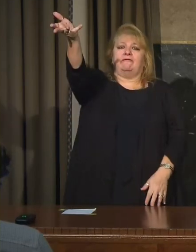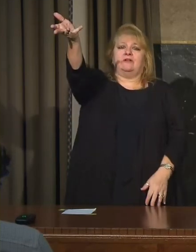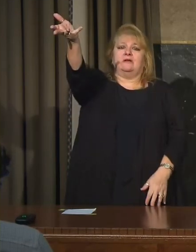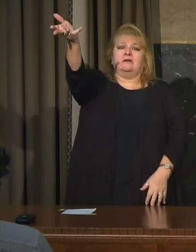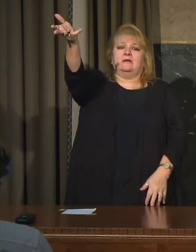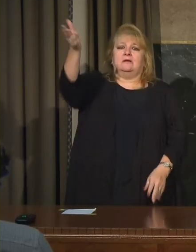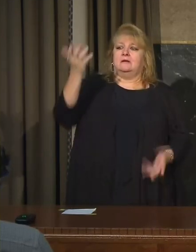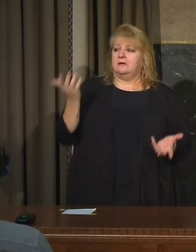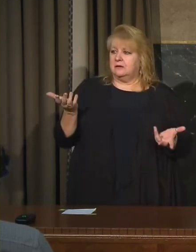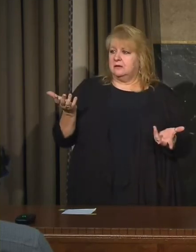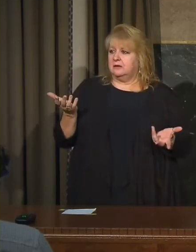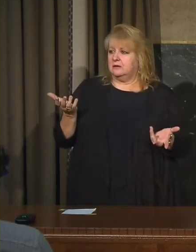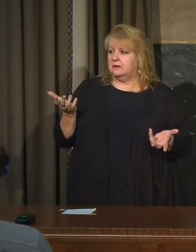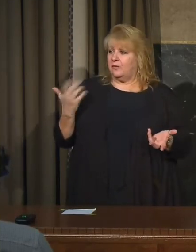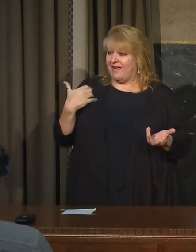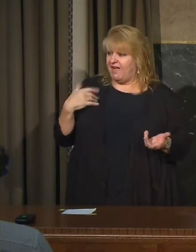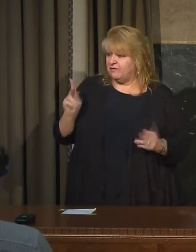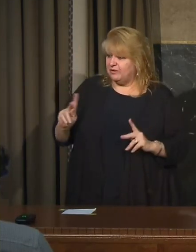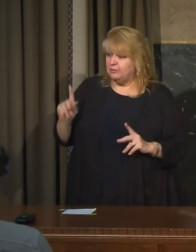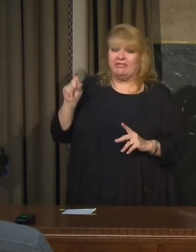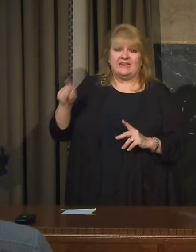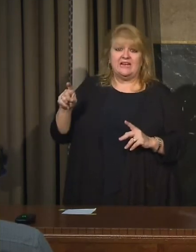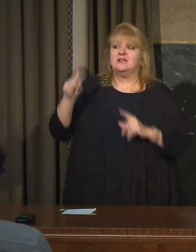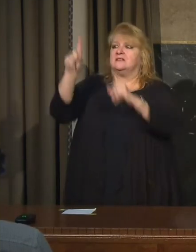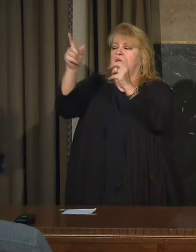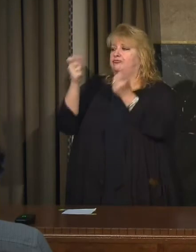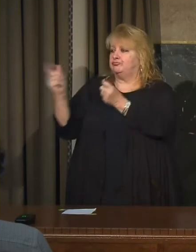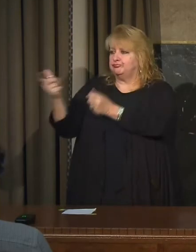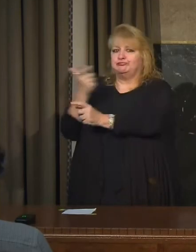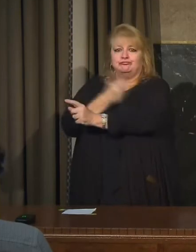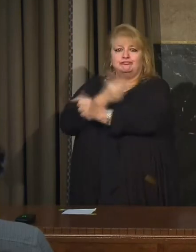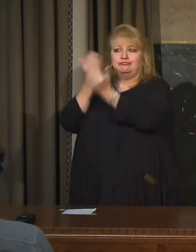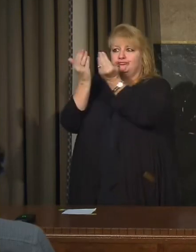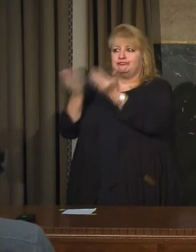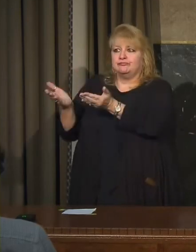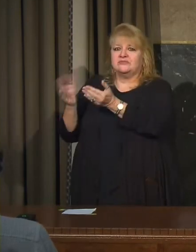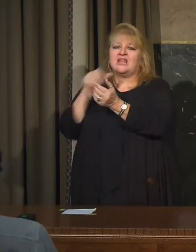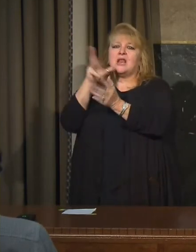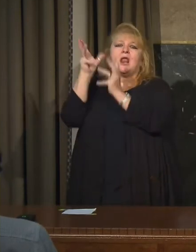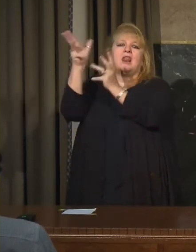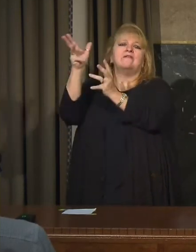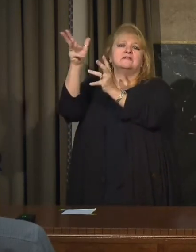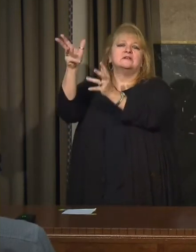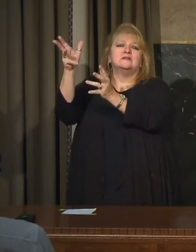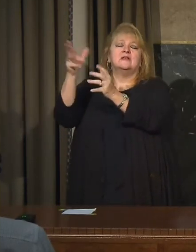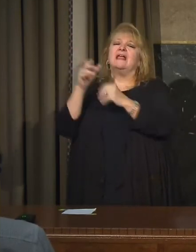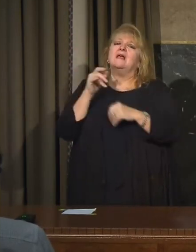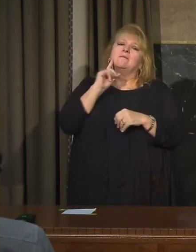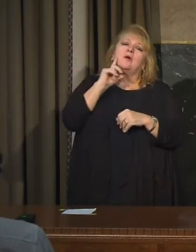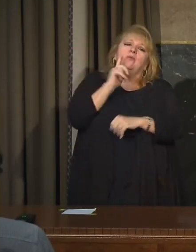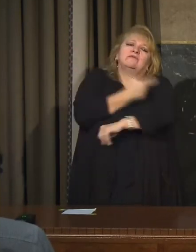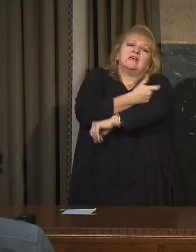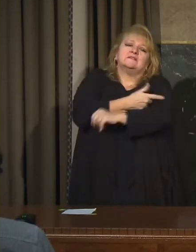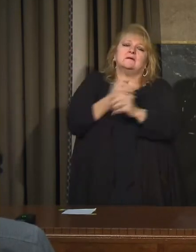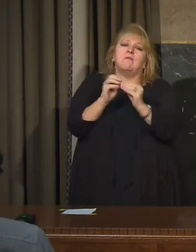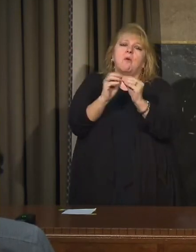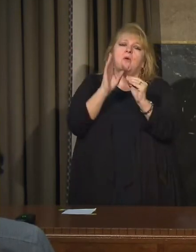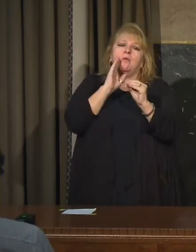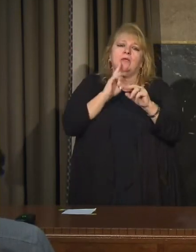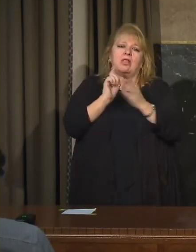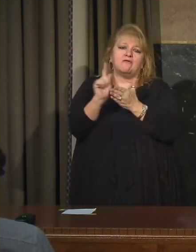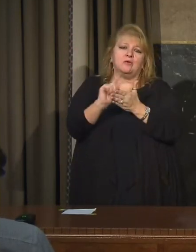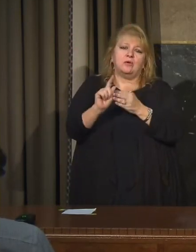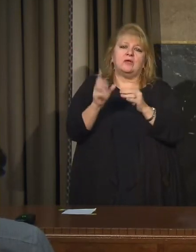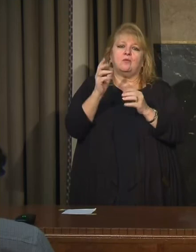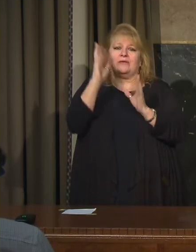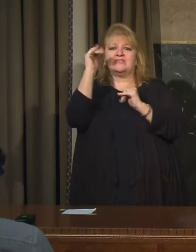that vaccine to folks that need it. And again, that's going to pick up week by week. I'll let you know what we're going to expect to